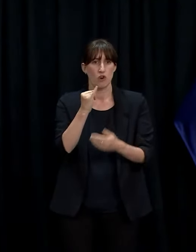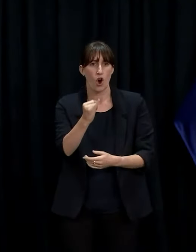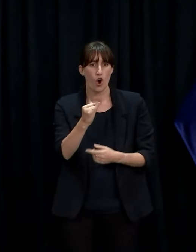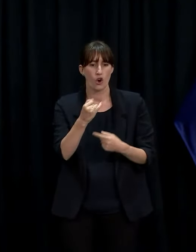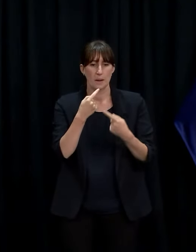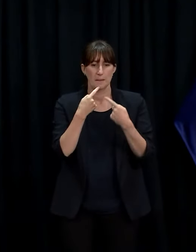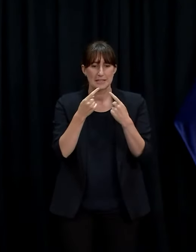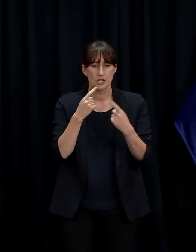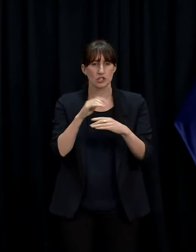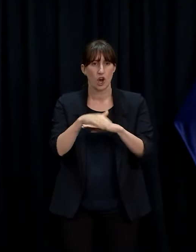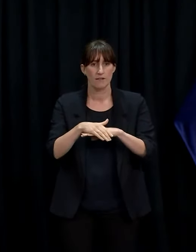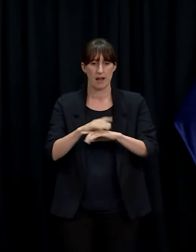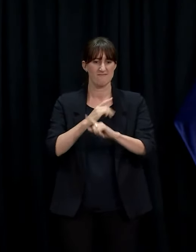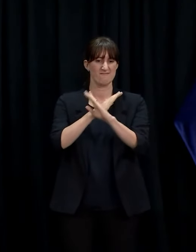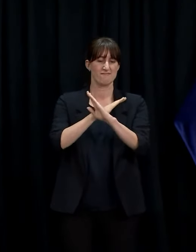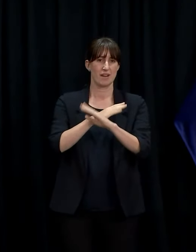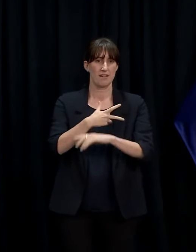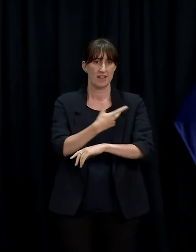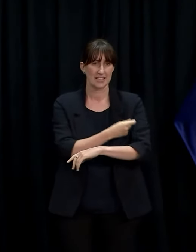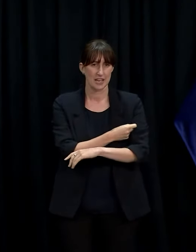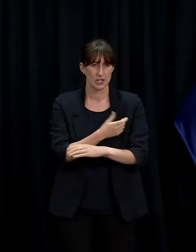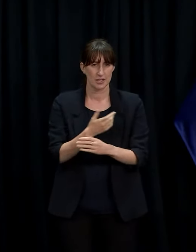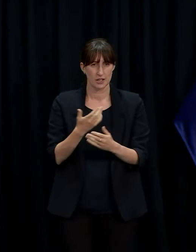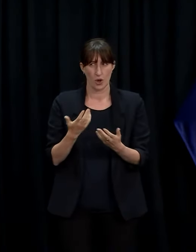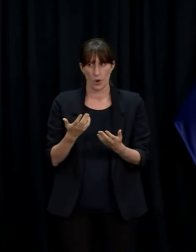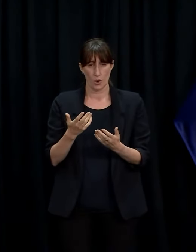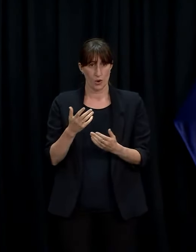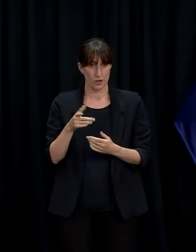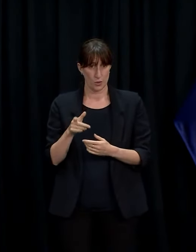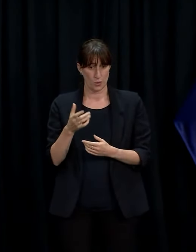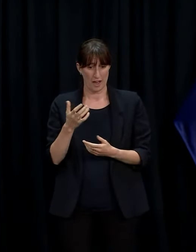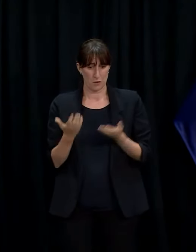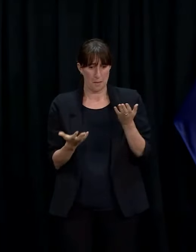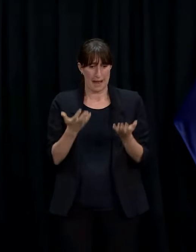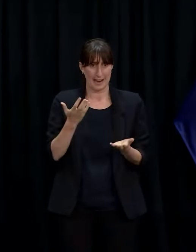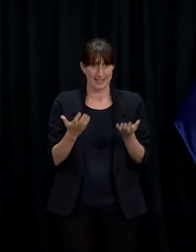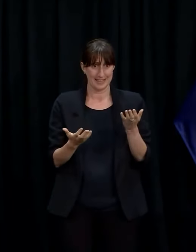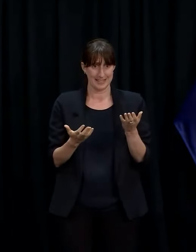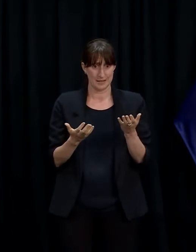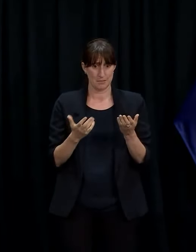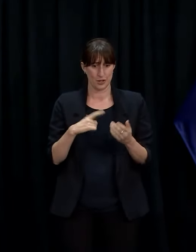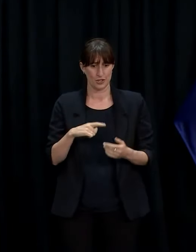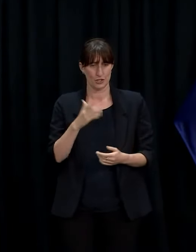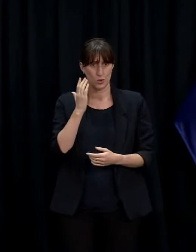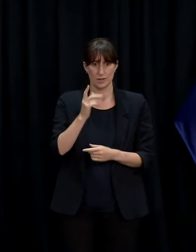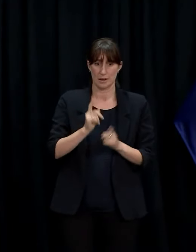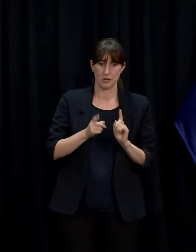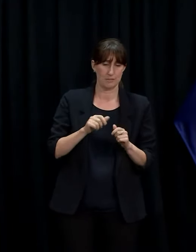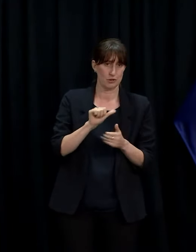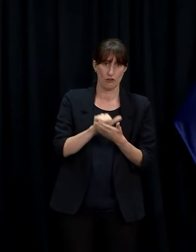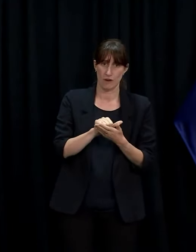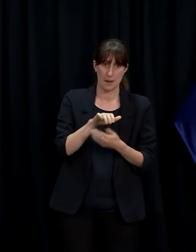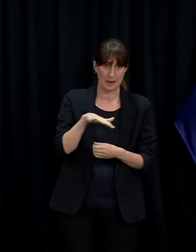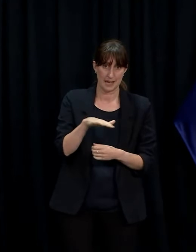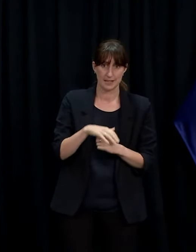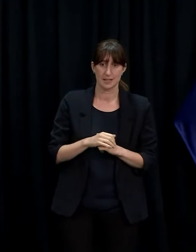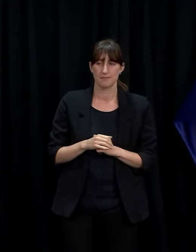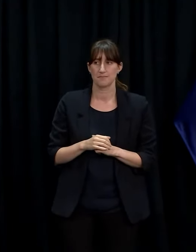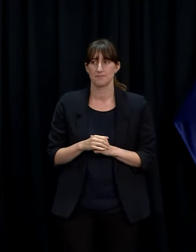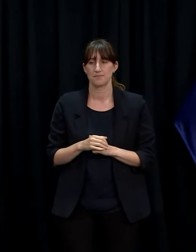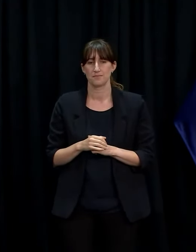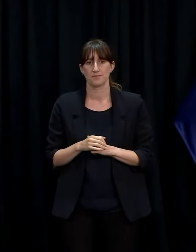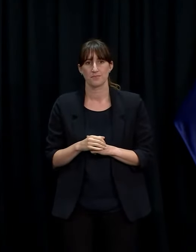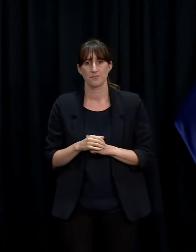So where have you struck the balance on that? In a lot of cases, and particularly for urban schools, it doesn't necessarily make sense to be